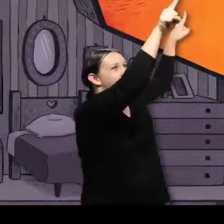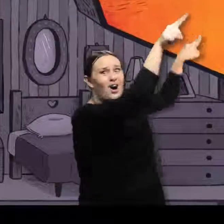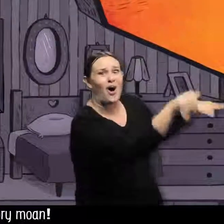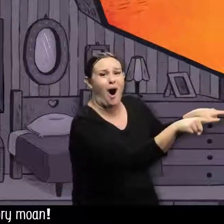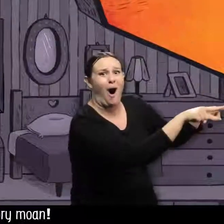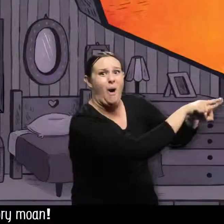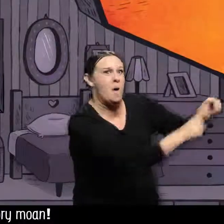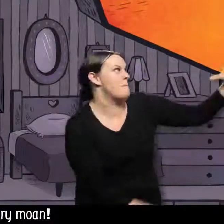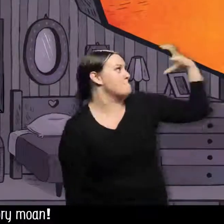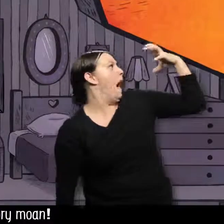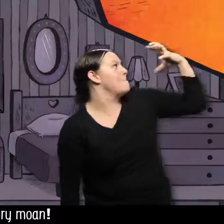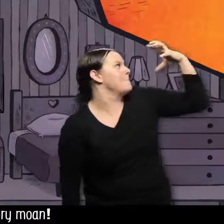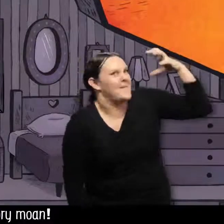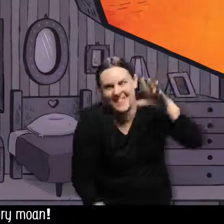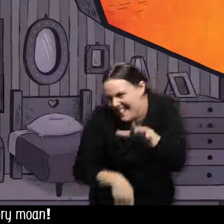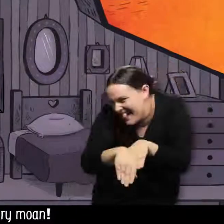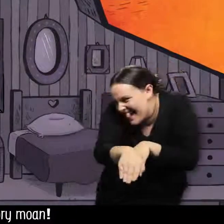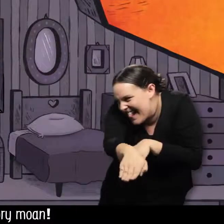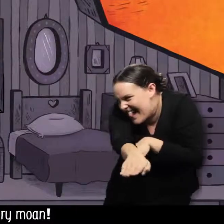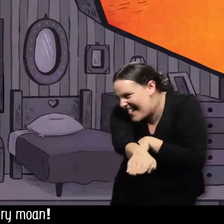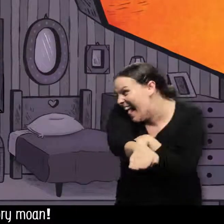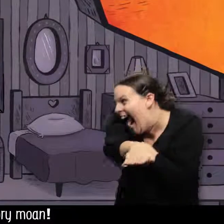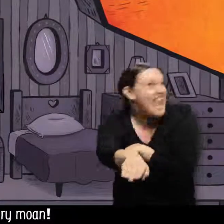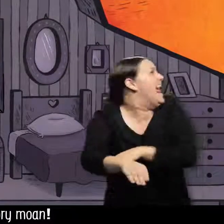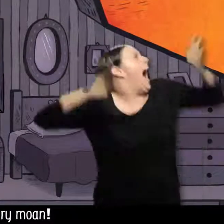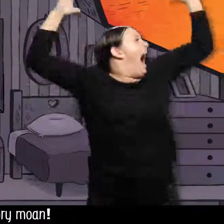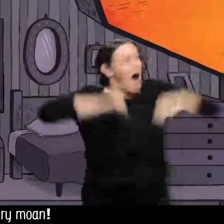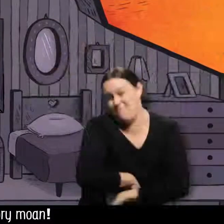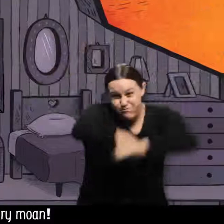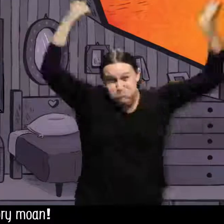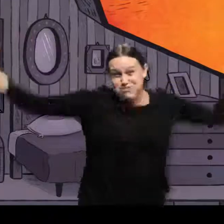hickory dickory moan